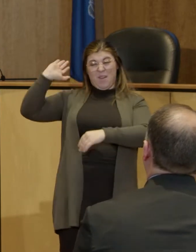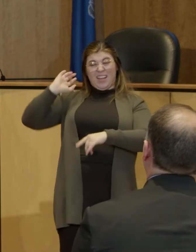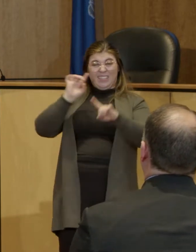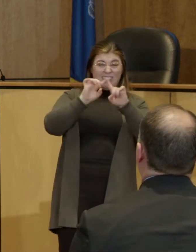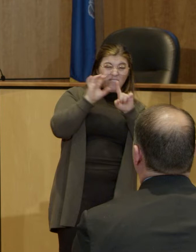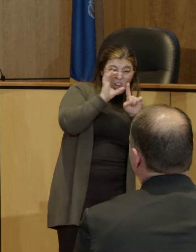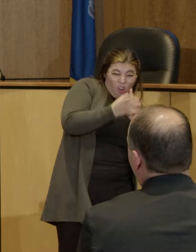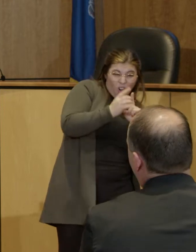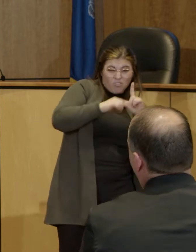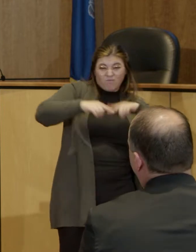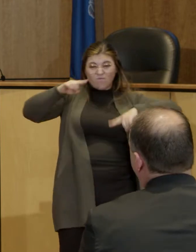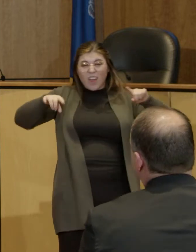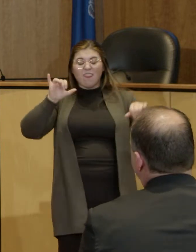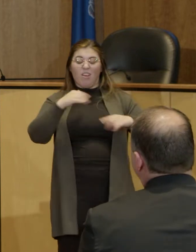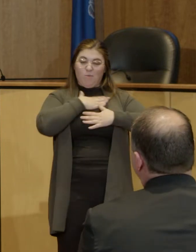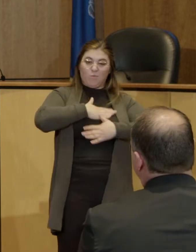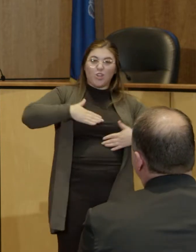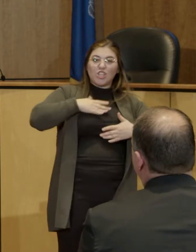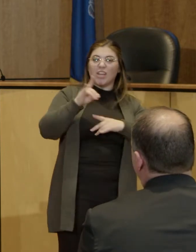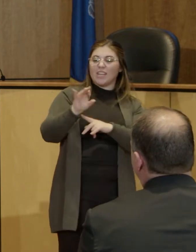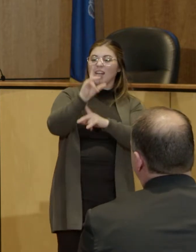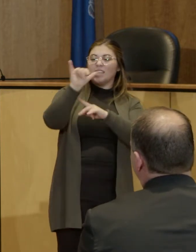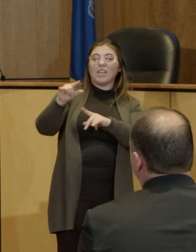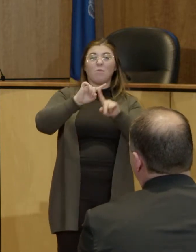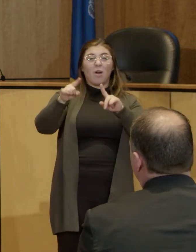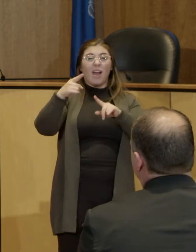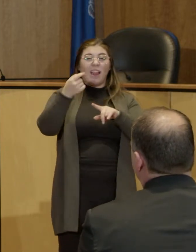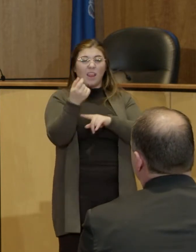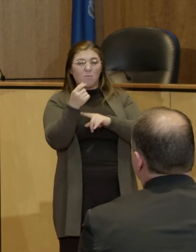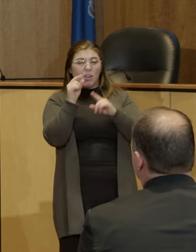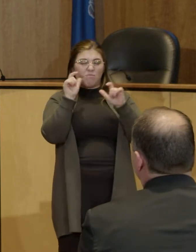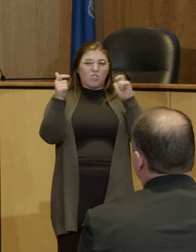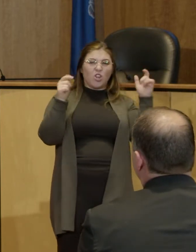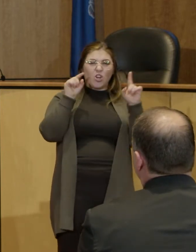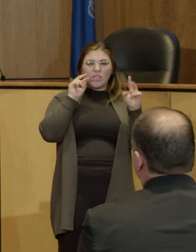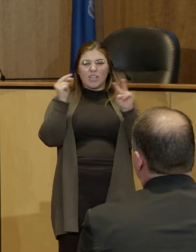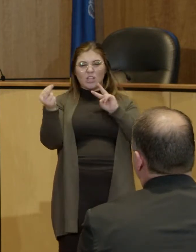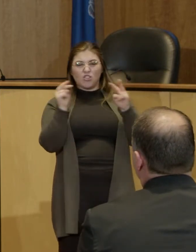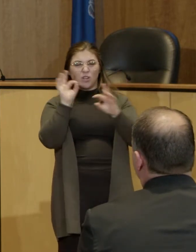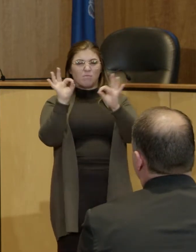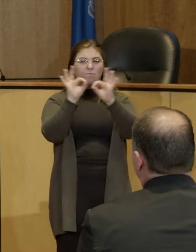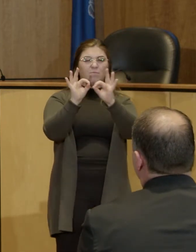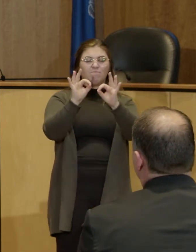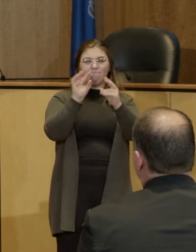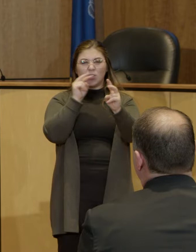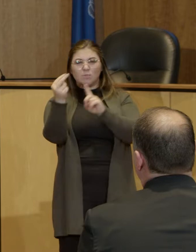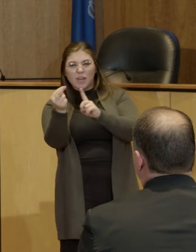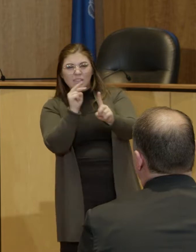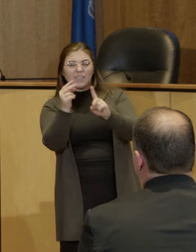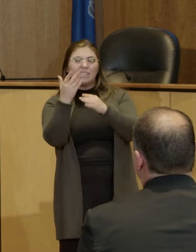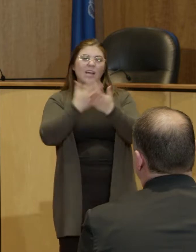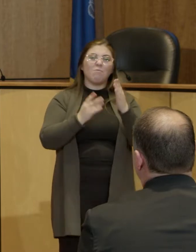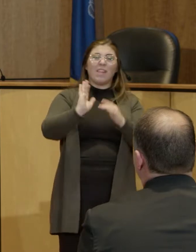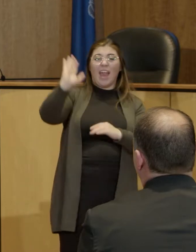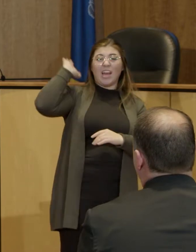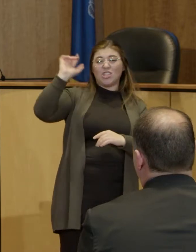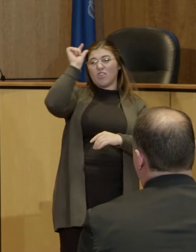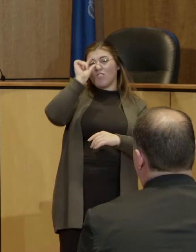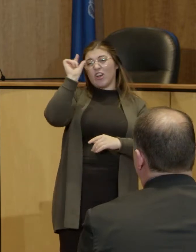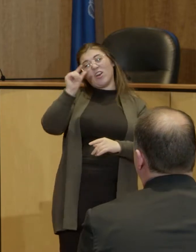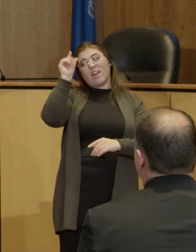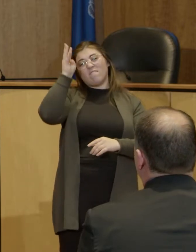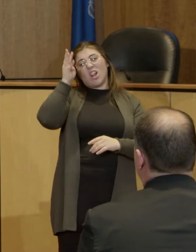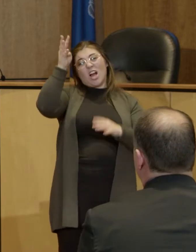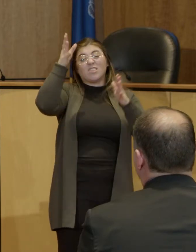different cultures in which it's been appreciated with a little bit of a Eurocentric perspective. Some of the ancient philosophers, most of